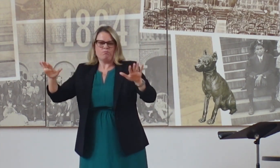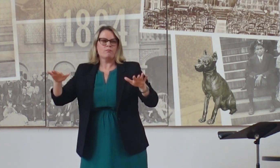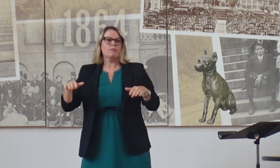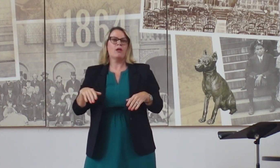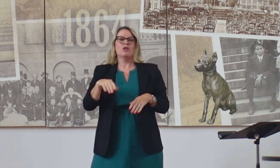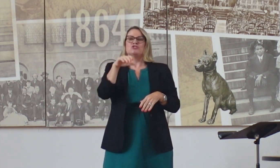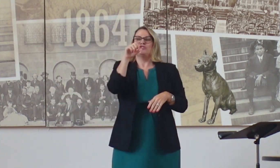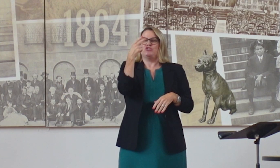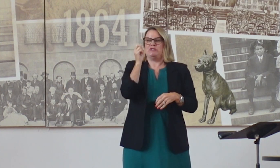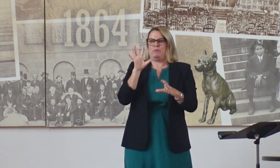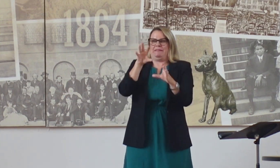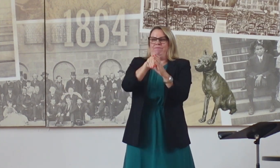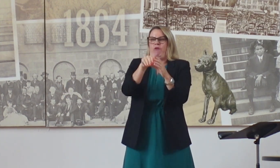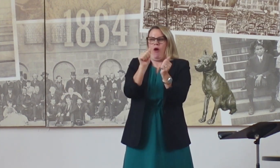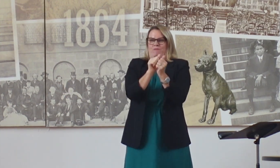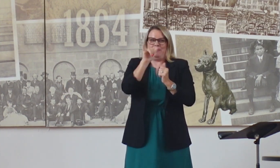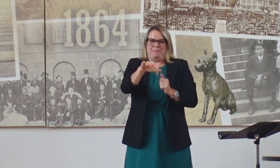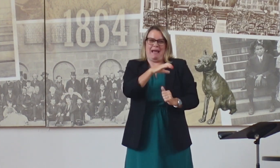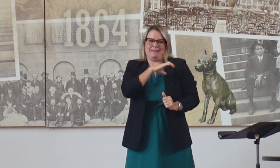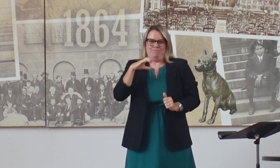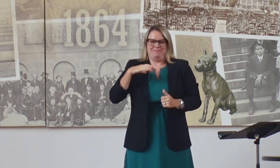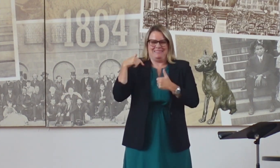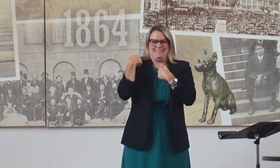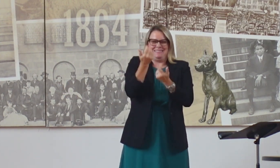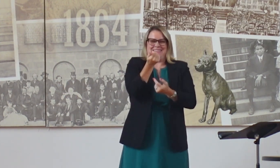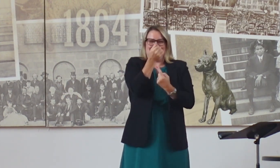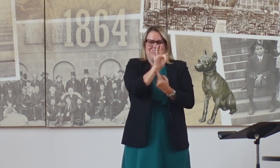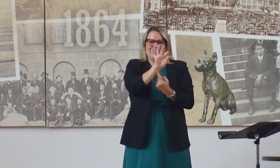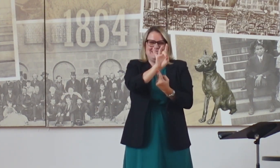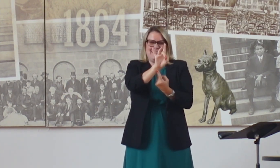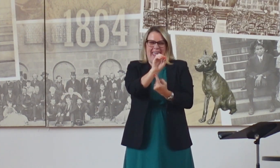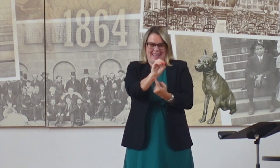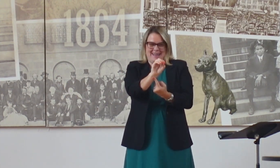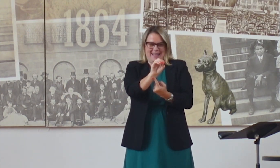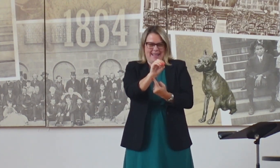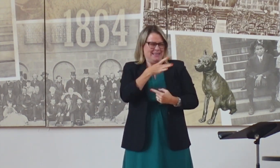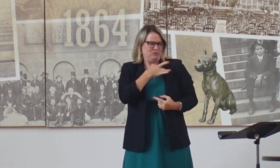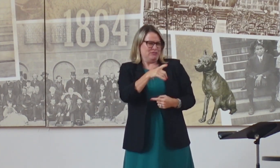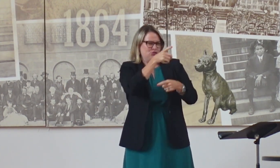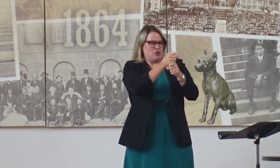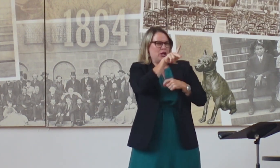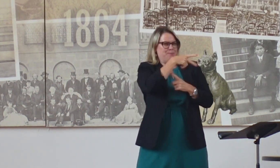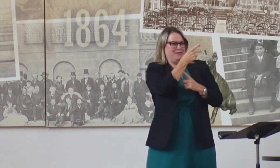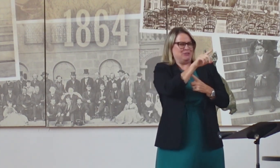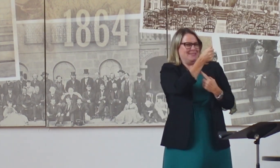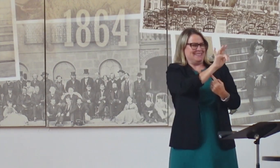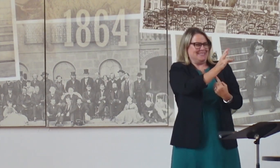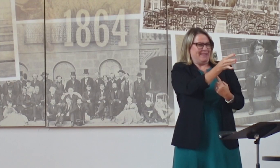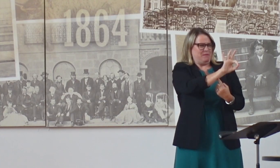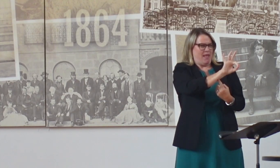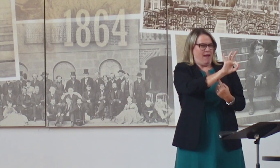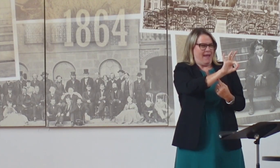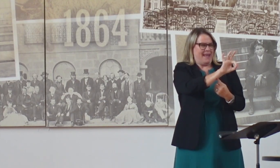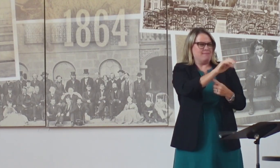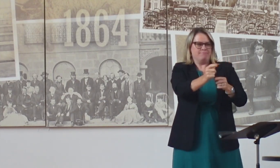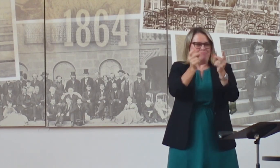MFA. She was involved in that committee and had been since 1980. She received her PhD in